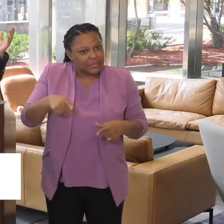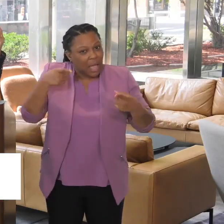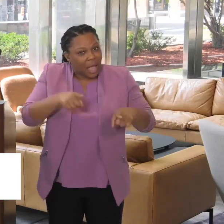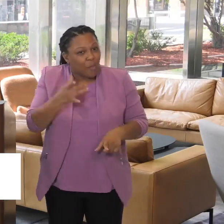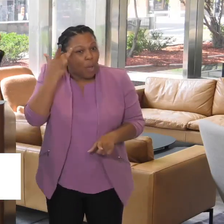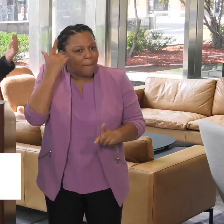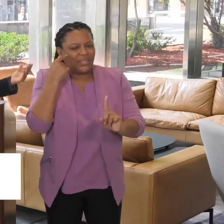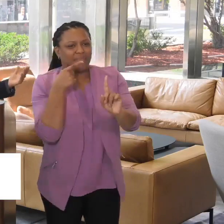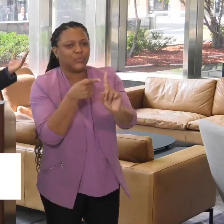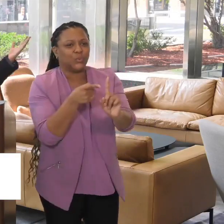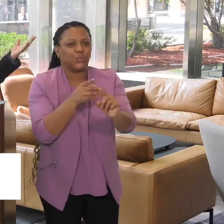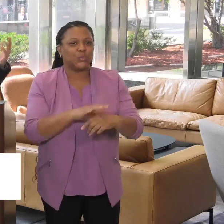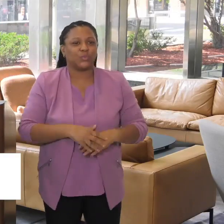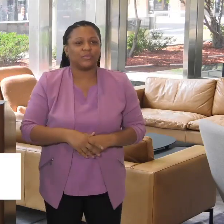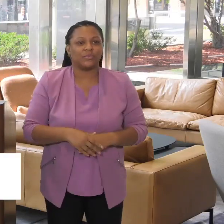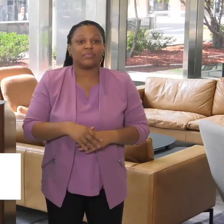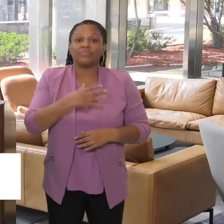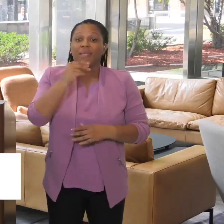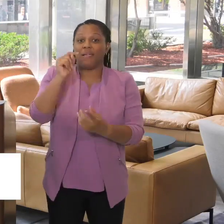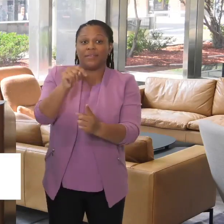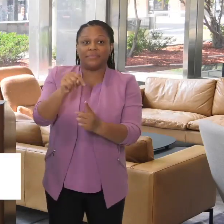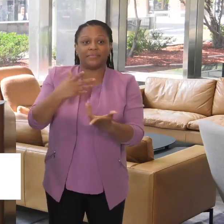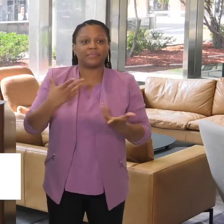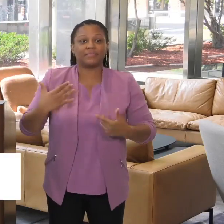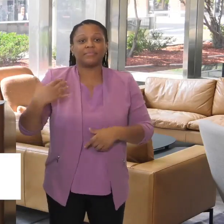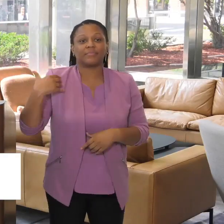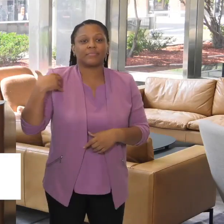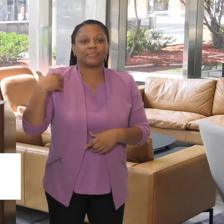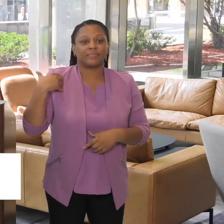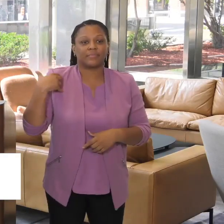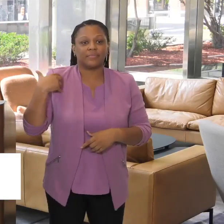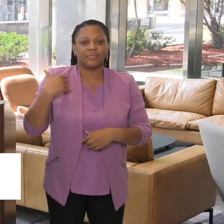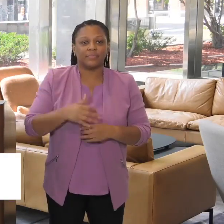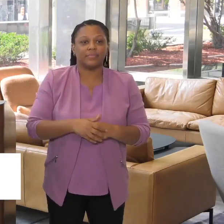Commissioner Carter, currently Commissioner Moran,